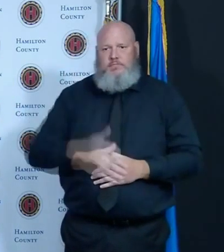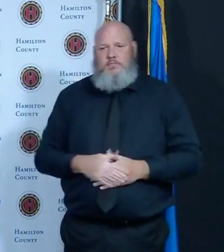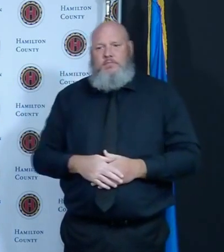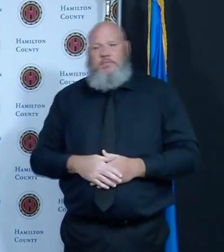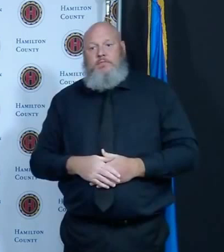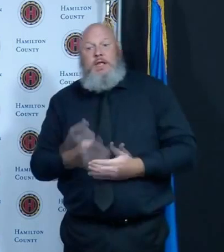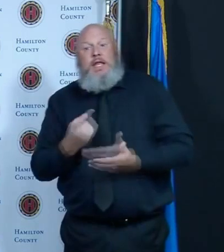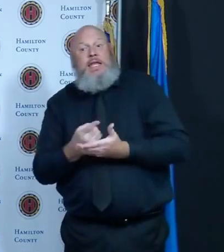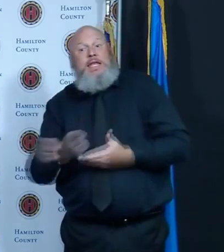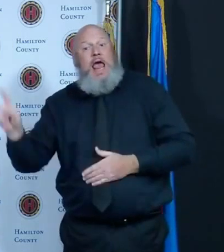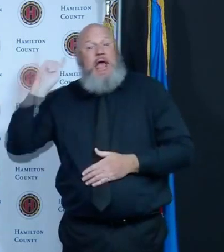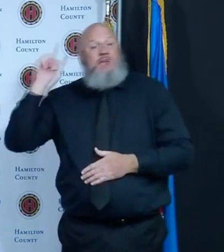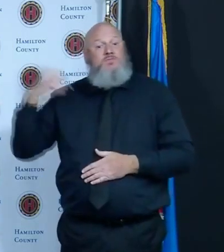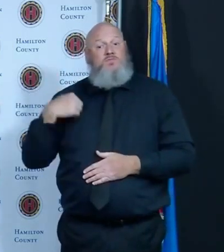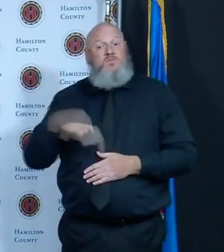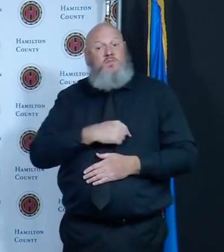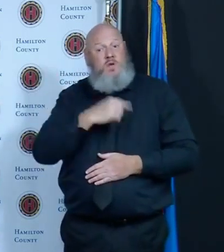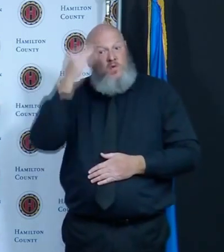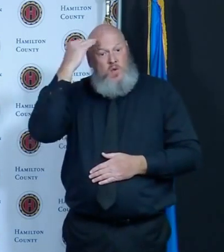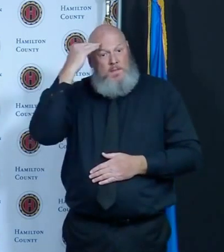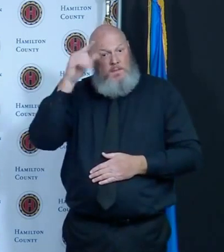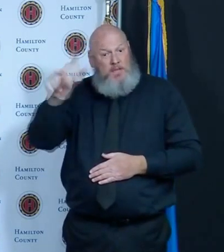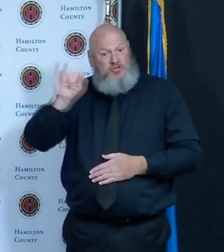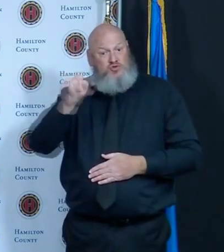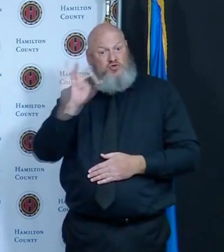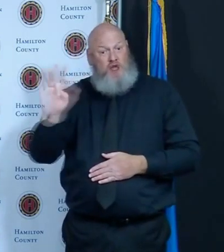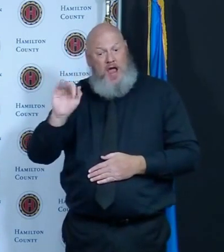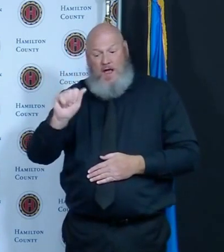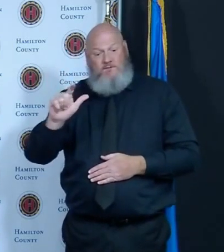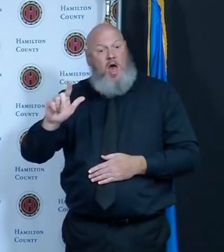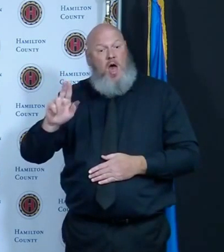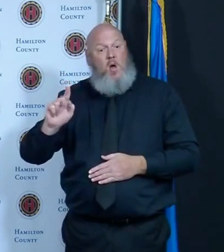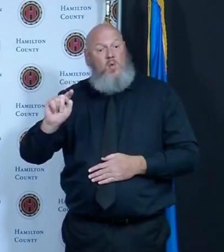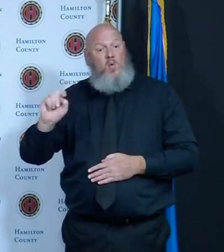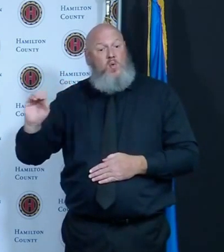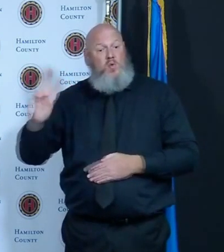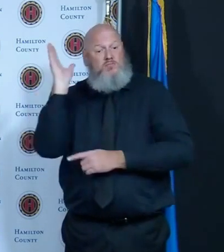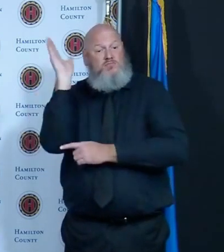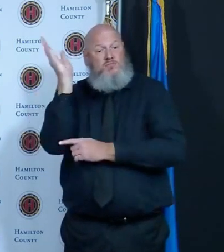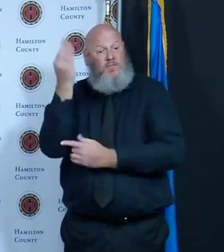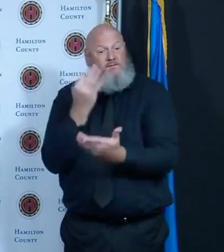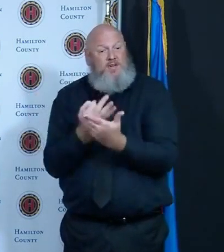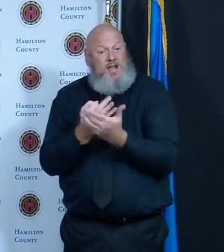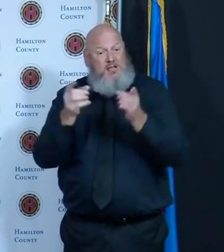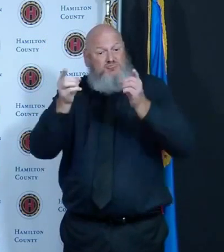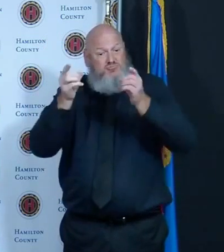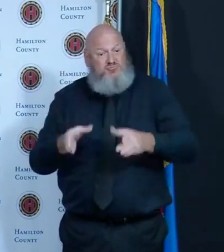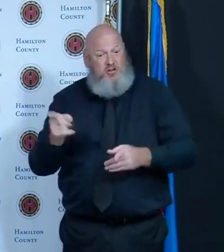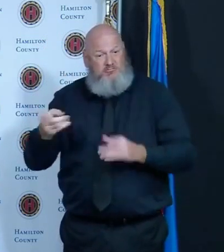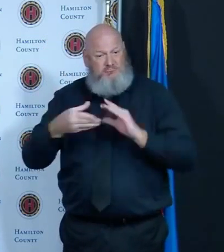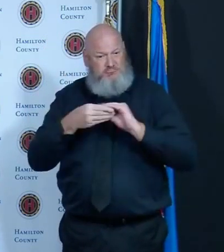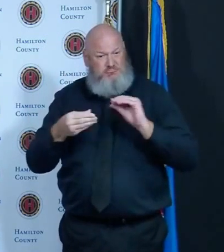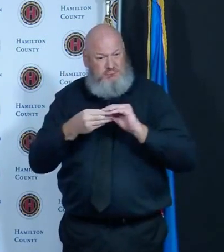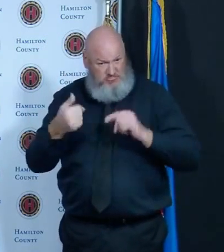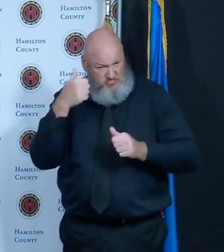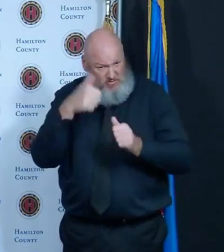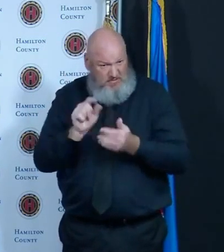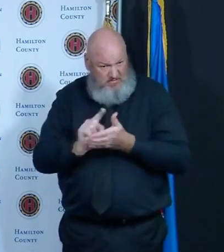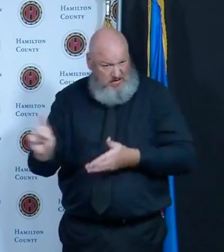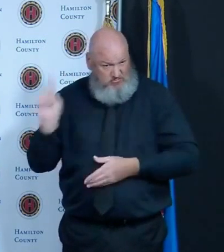some strategies play out starting today into next week as to how county departments